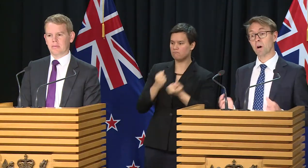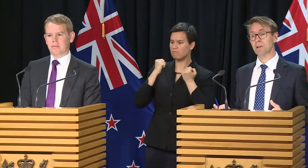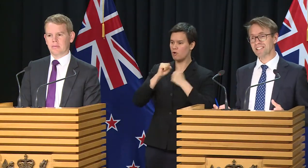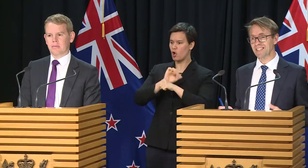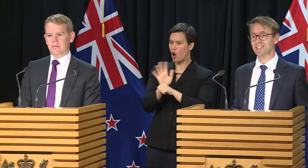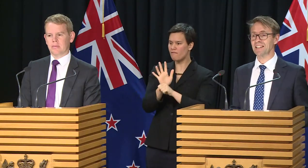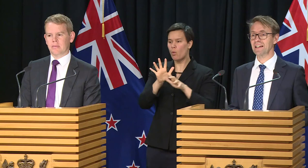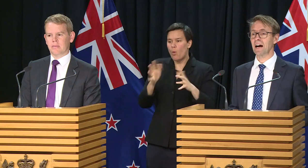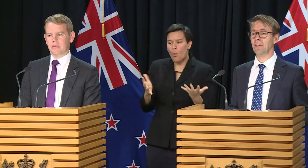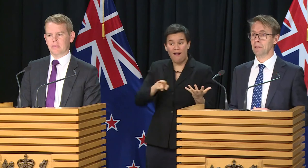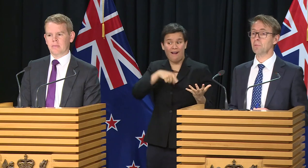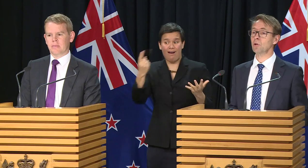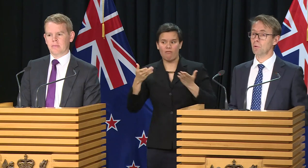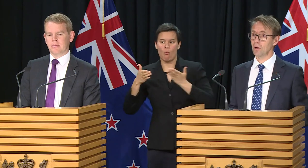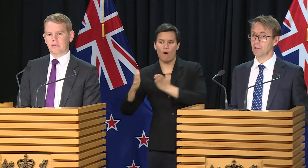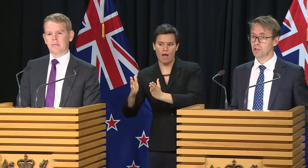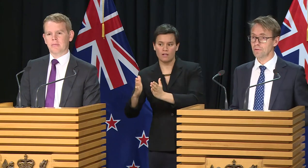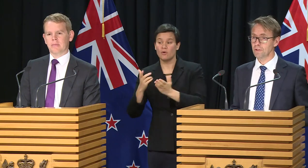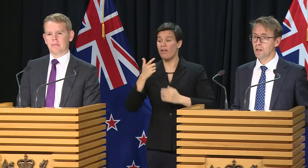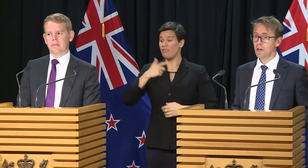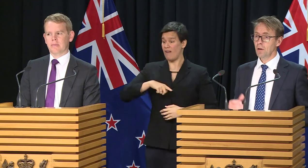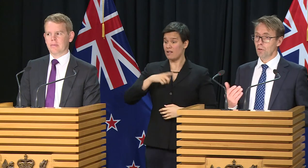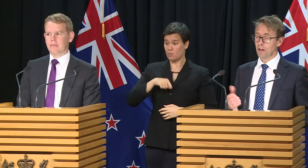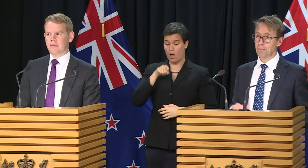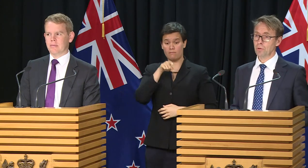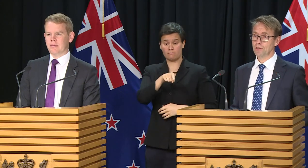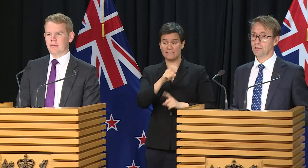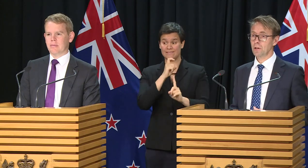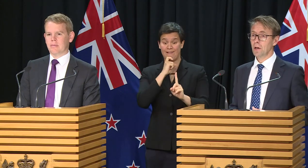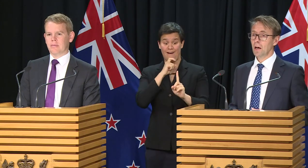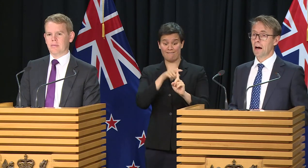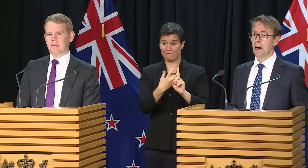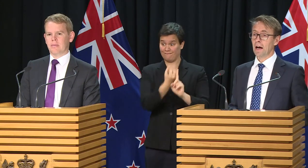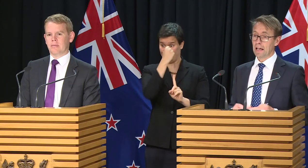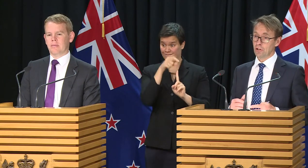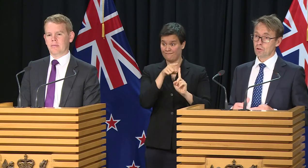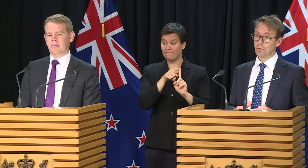sure, and that's why we're testing other people who are on the shift with that person,